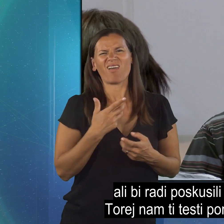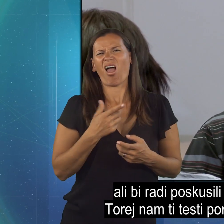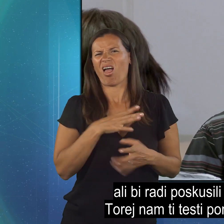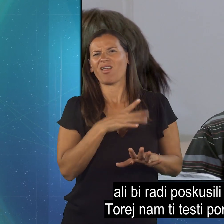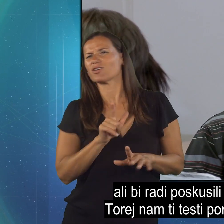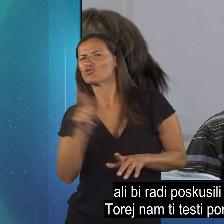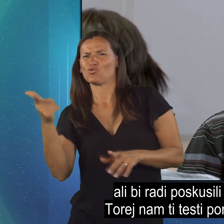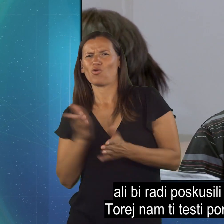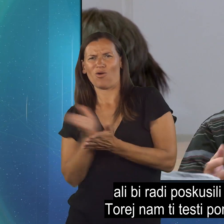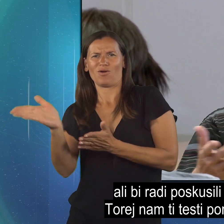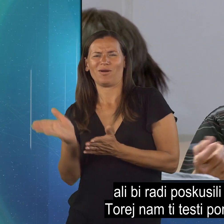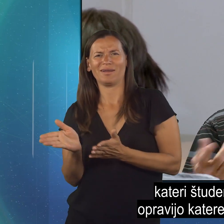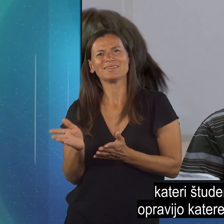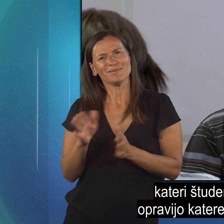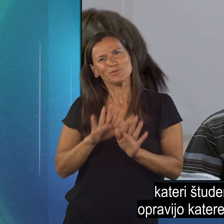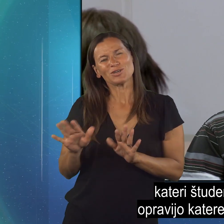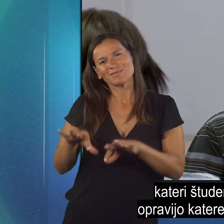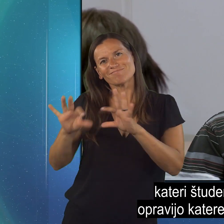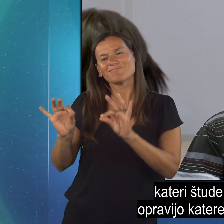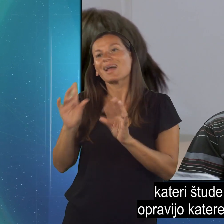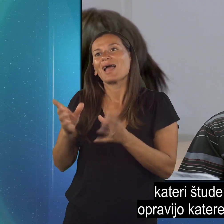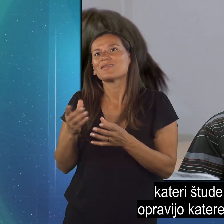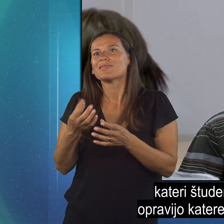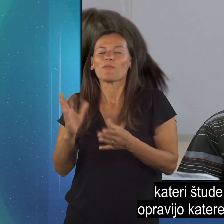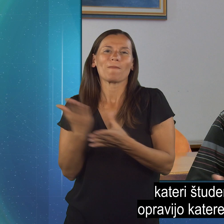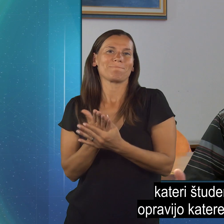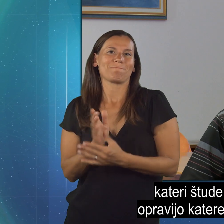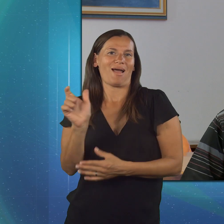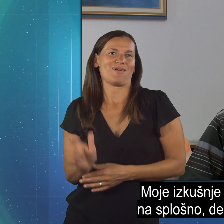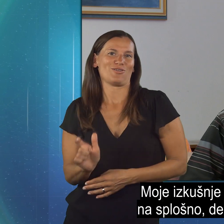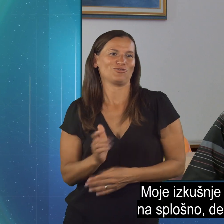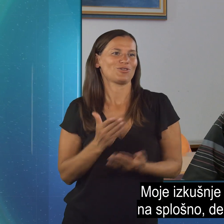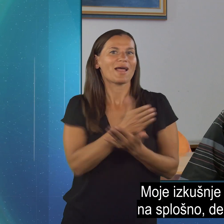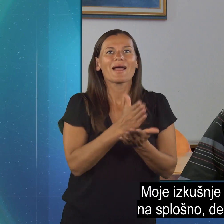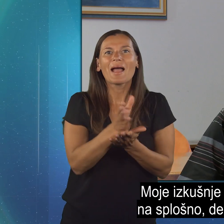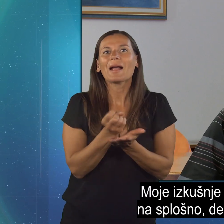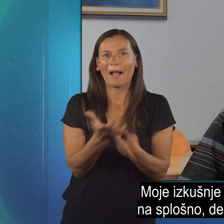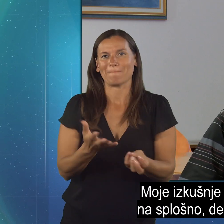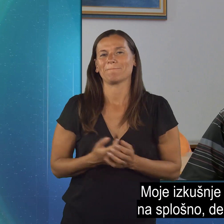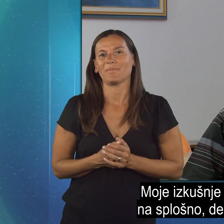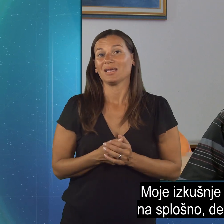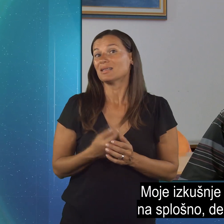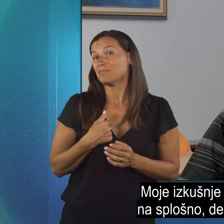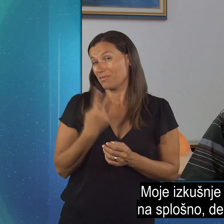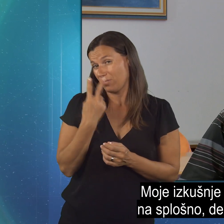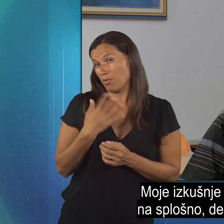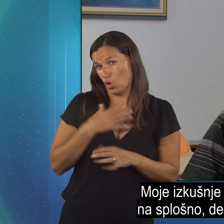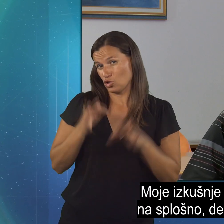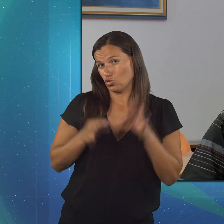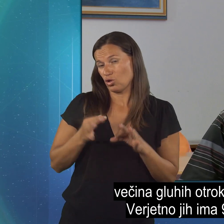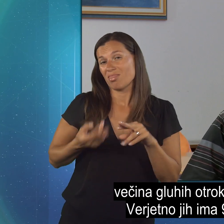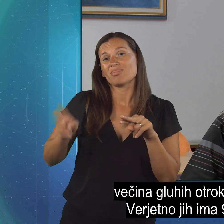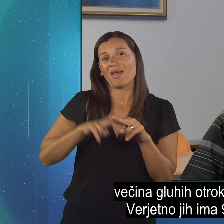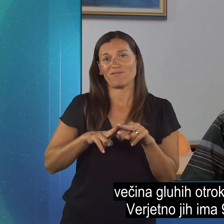tests help us find out which students can do which programs. My experience has been generally,